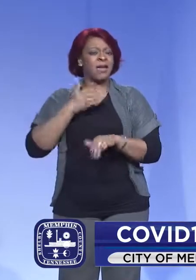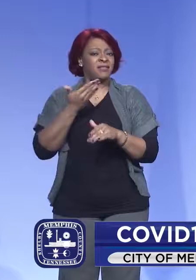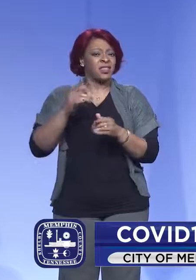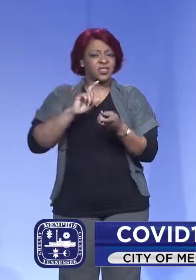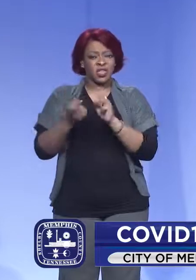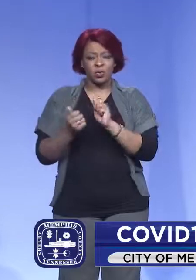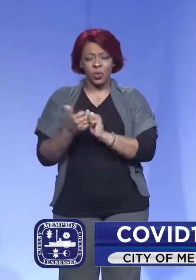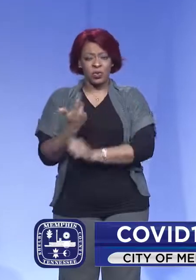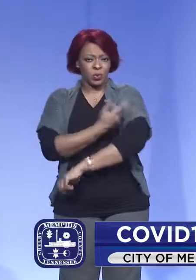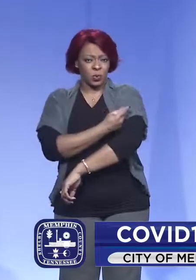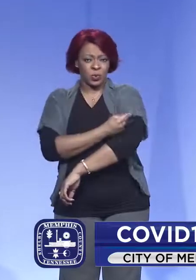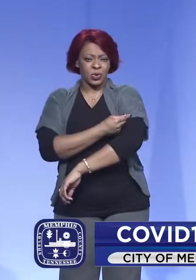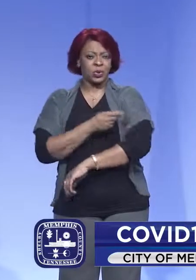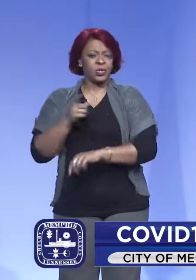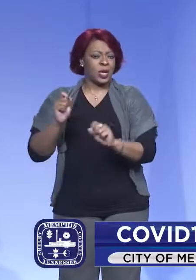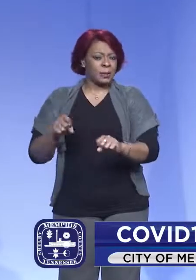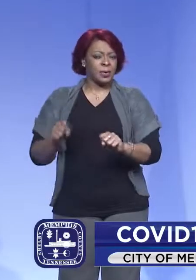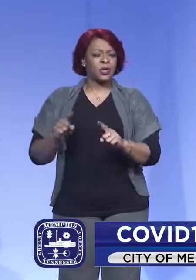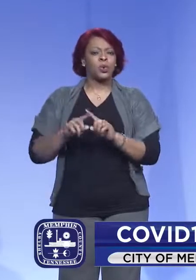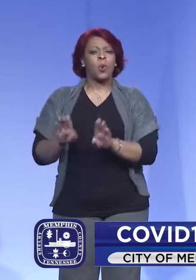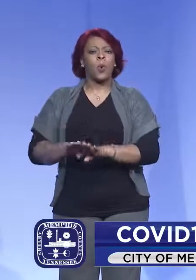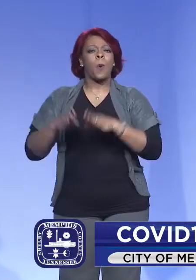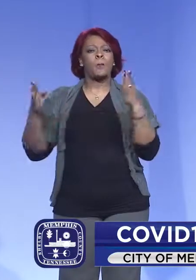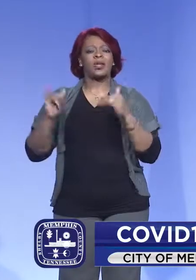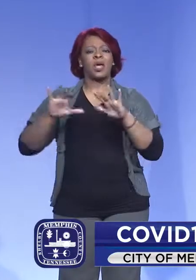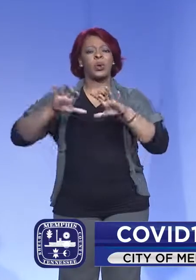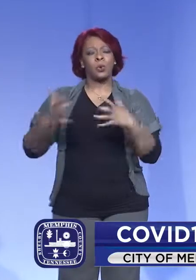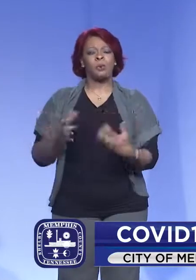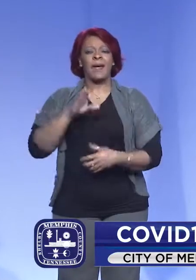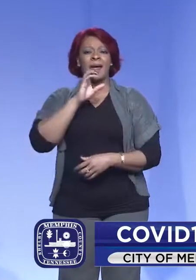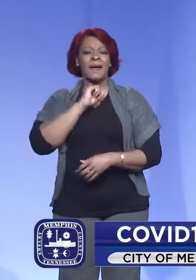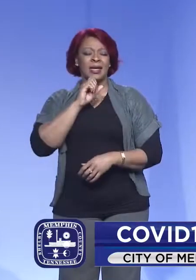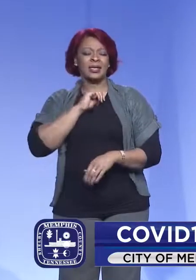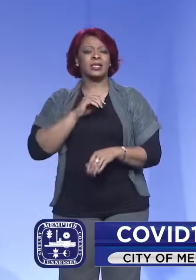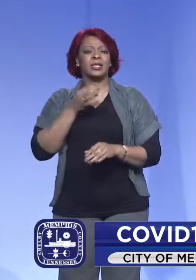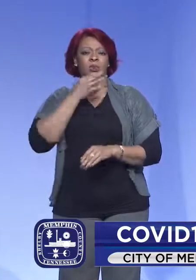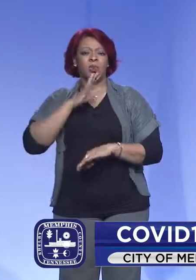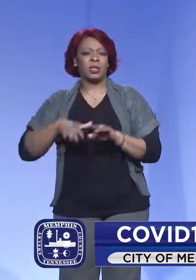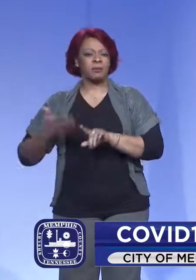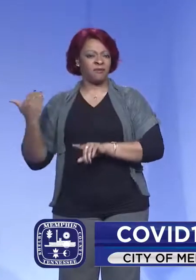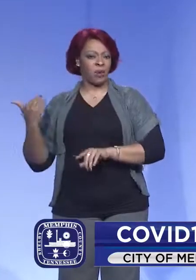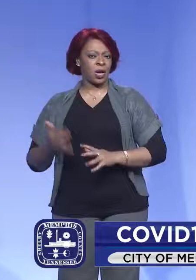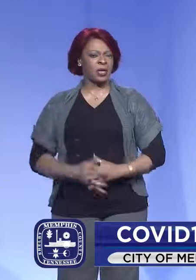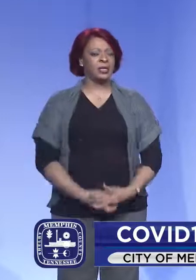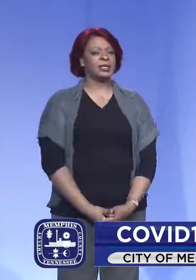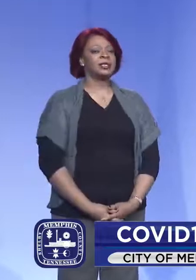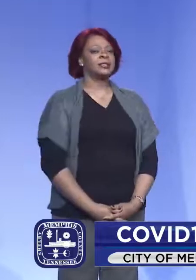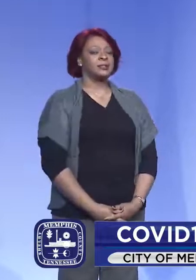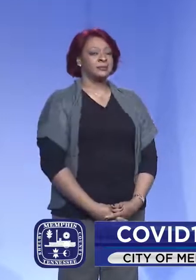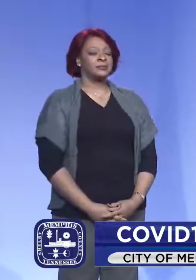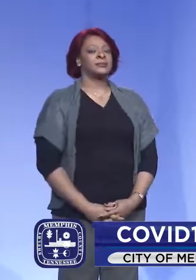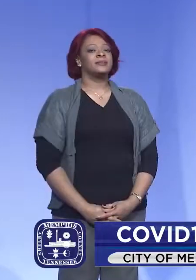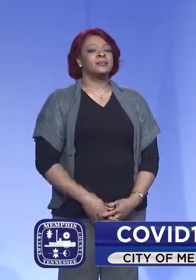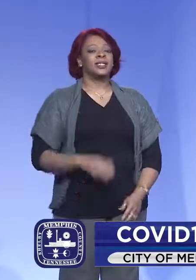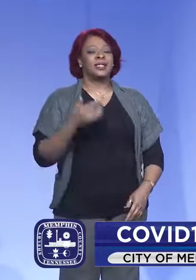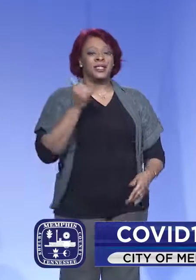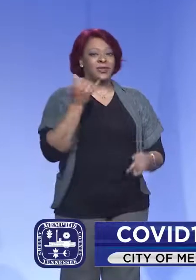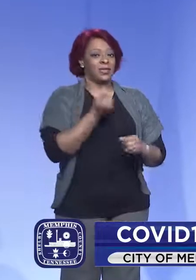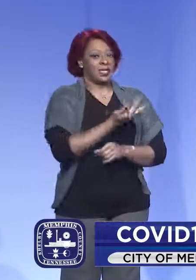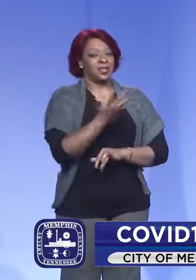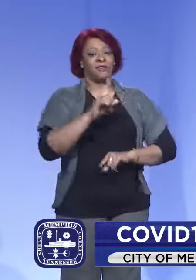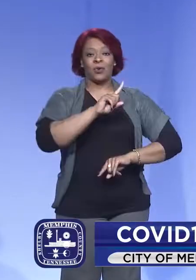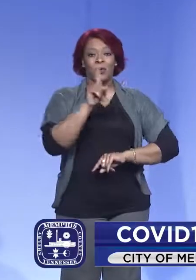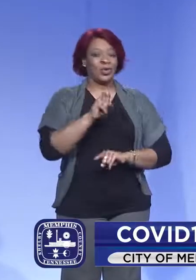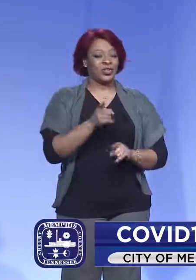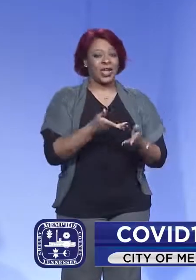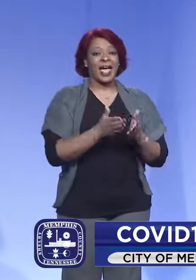with the doses that you were able to open up to that group a little sooner than we were told? So again, that's probably several questions. I'm going to try to answer